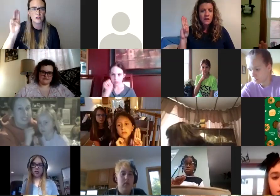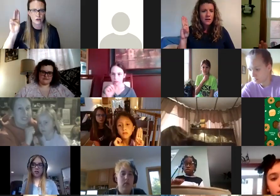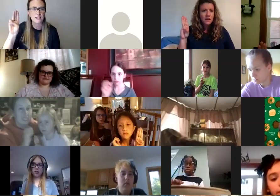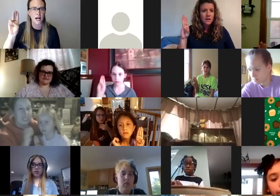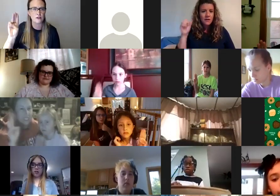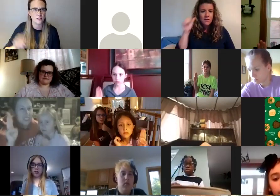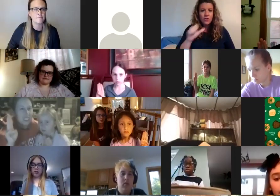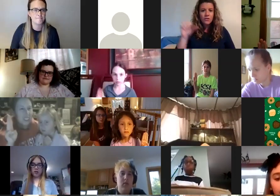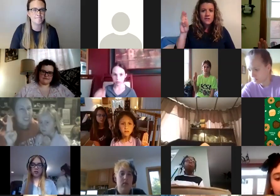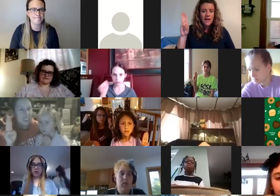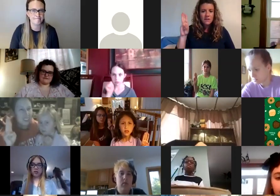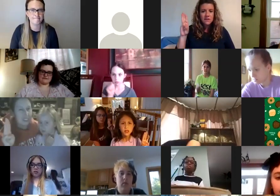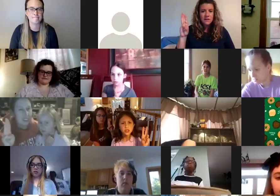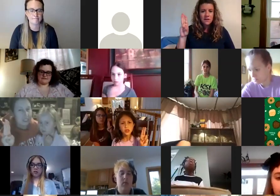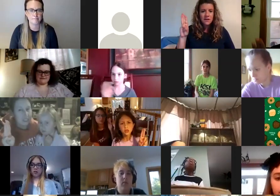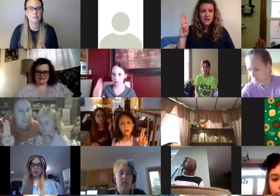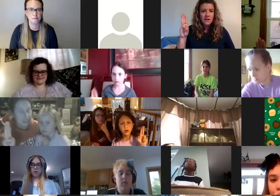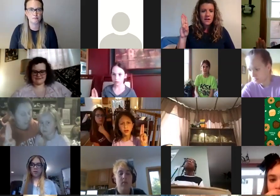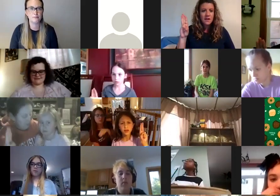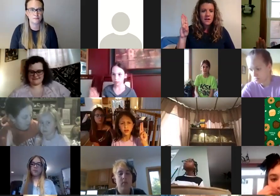Girl Scouts. Girl Scouts. Mm-hmm.